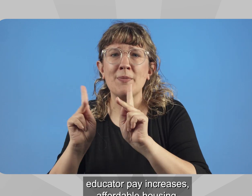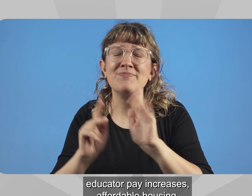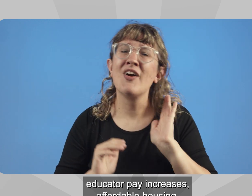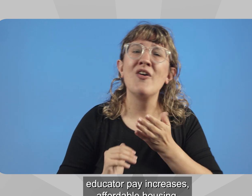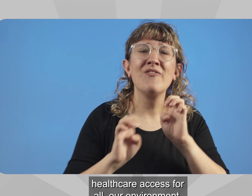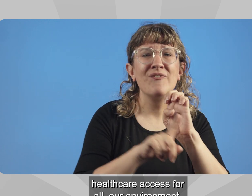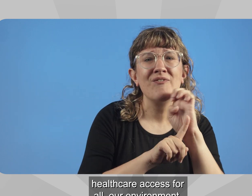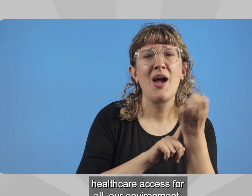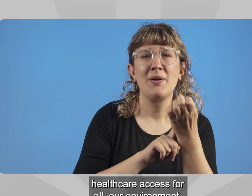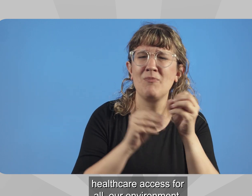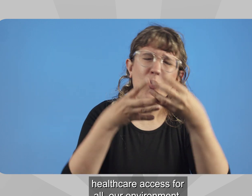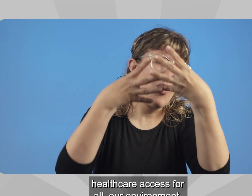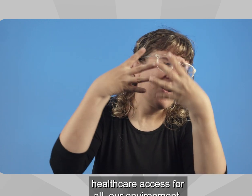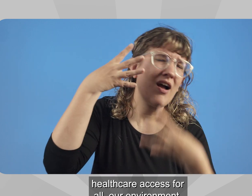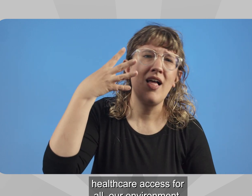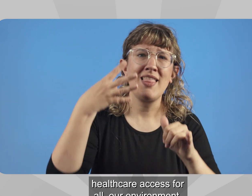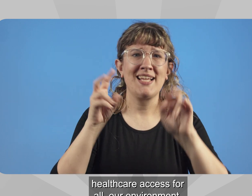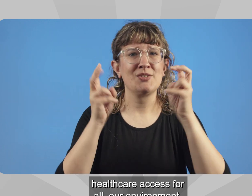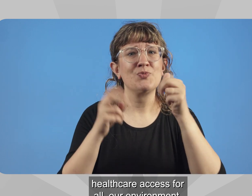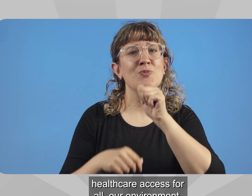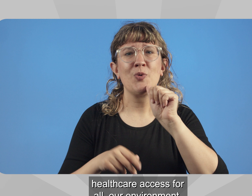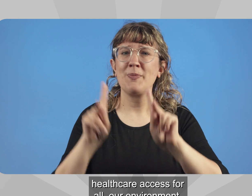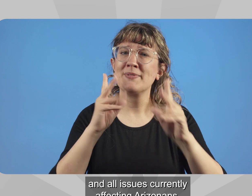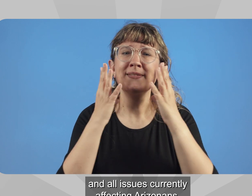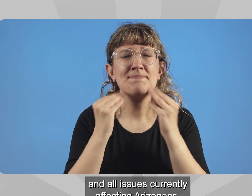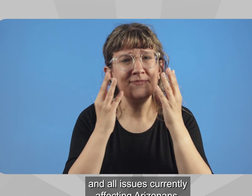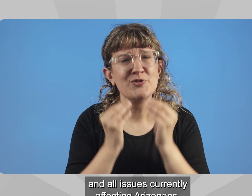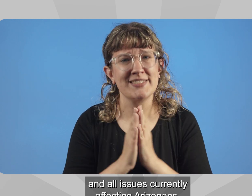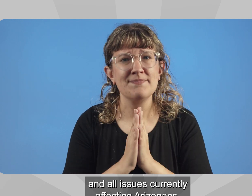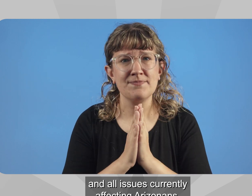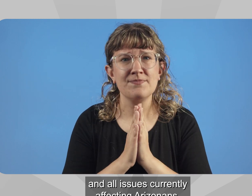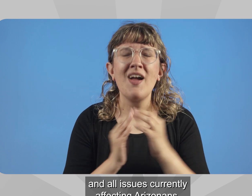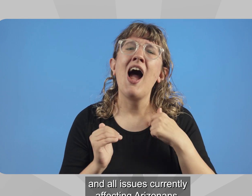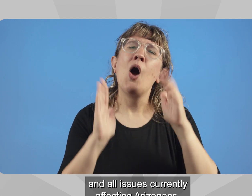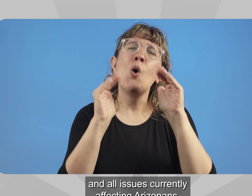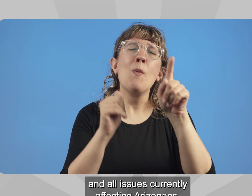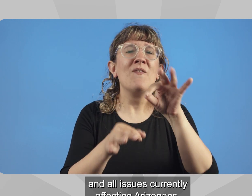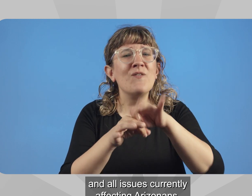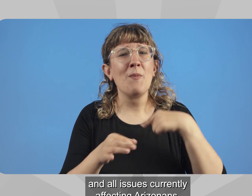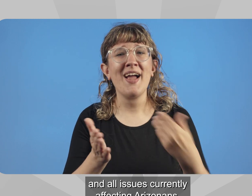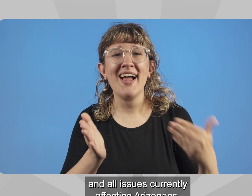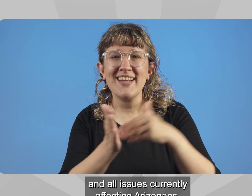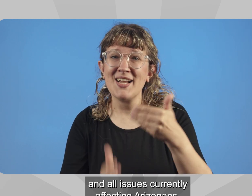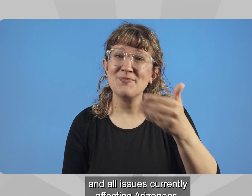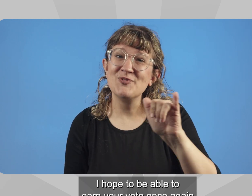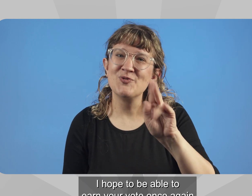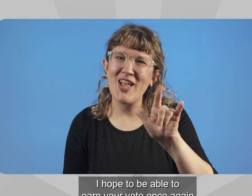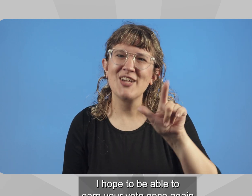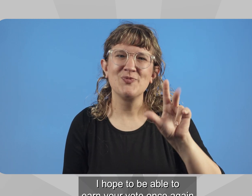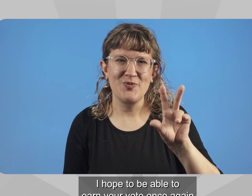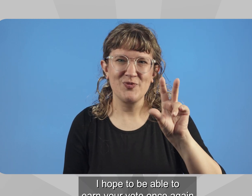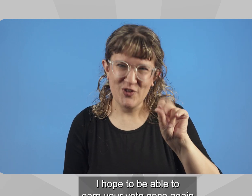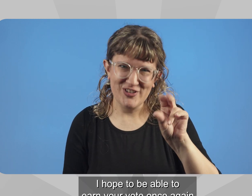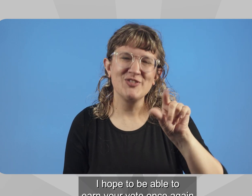housing, healthcare access for all, our environment, and all issues currently affecting Arizonans. I hope